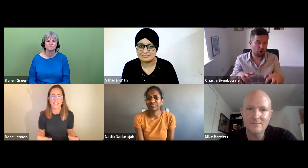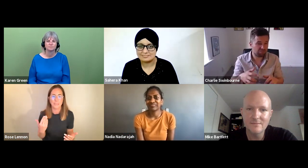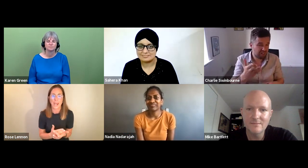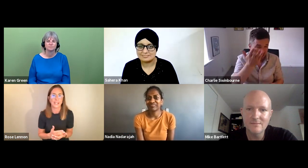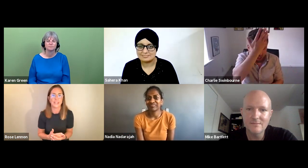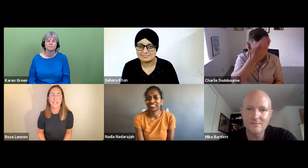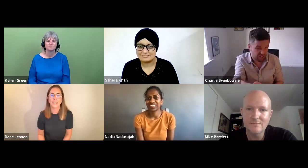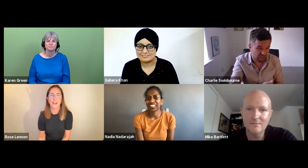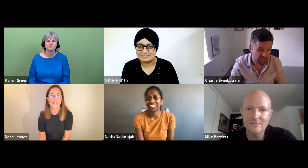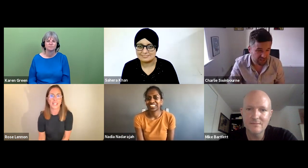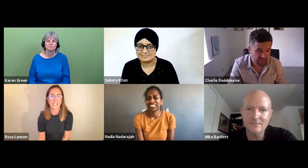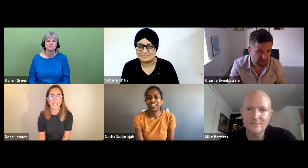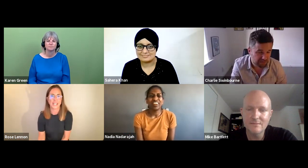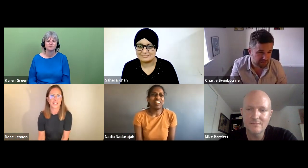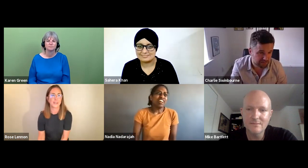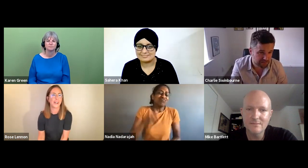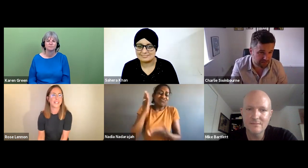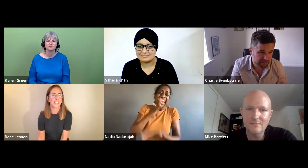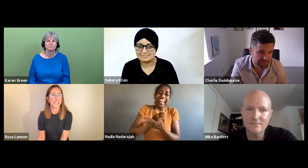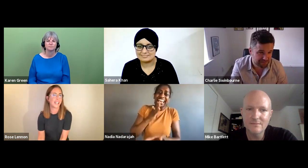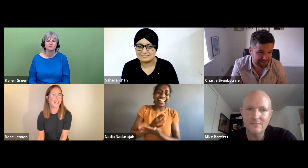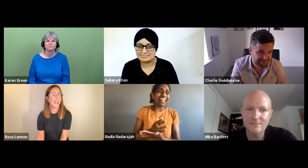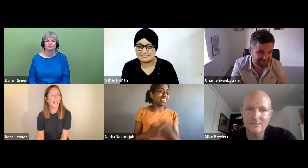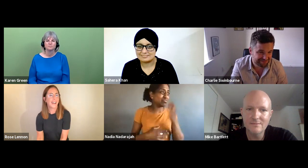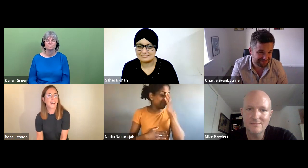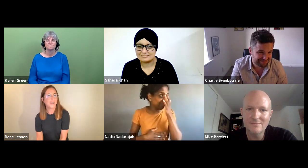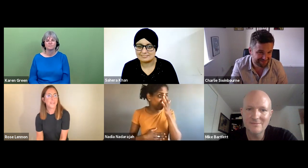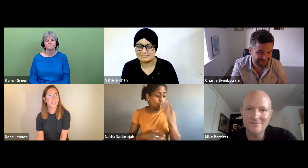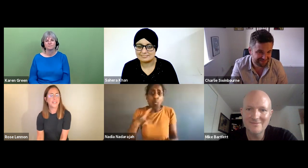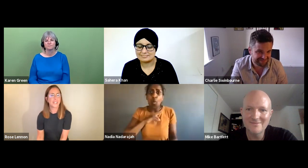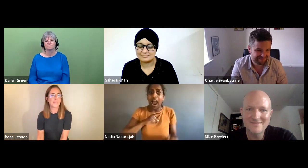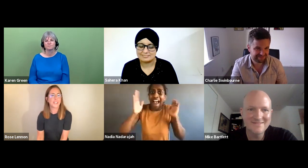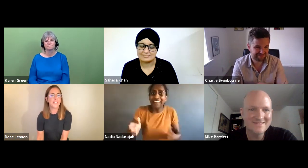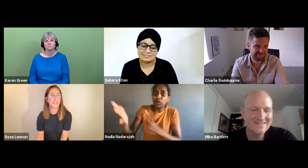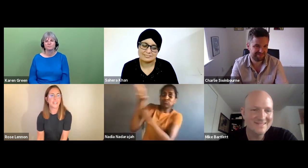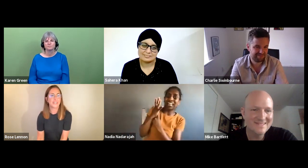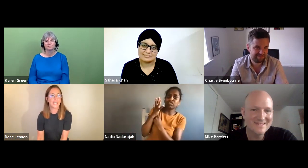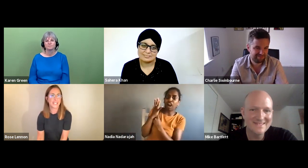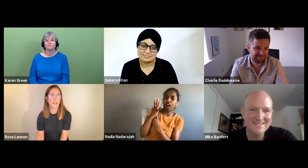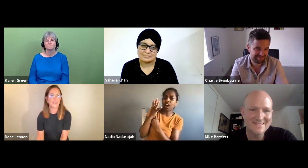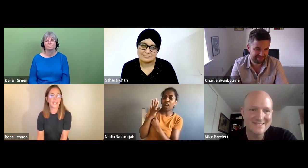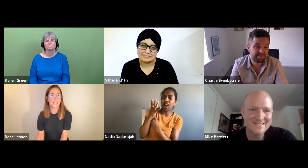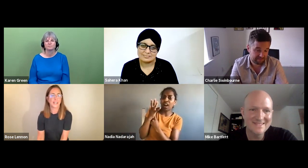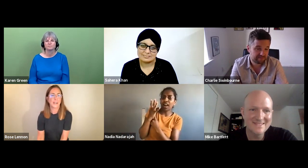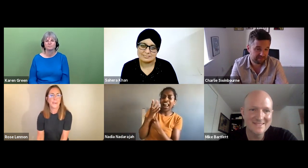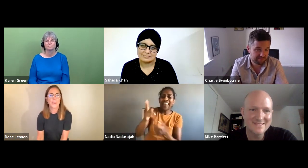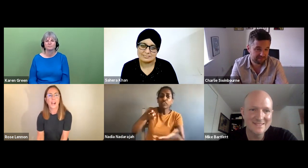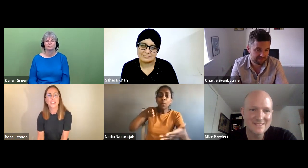suddenly bang, you can't think anything else. So Nadia, what do you think? What do you do as a deaf writer? I think for